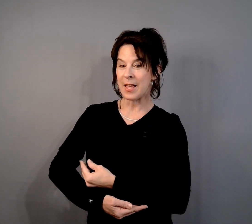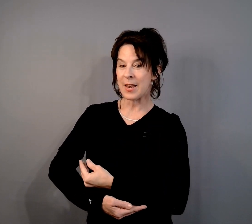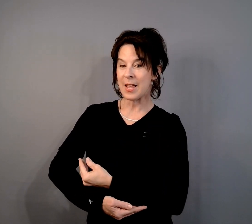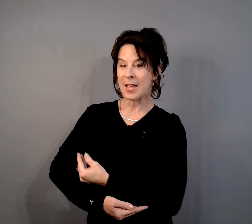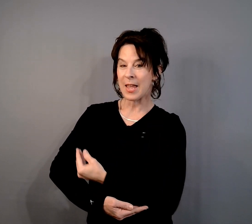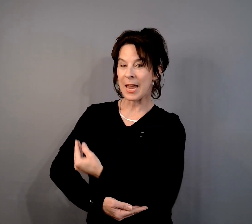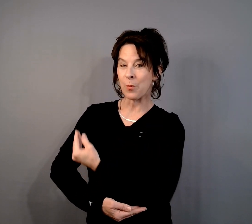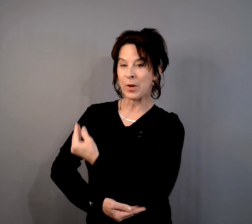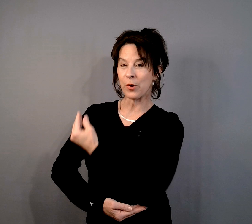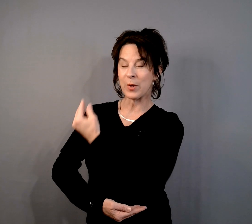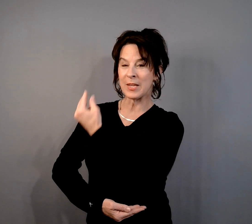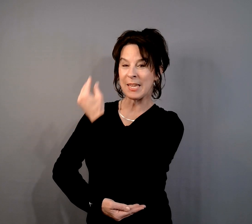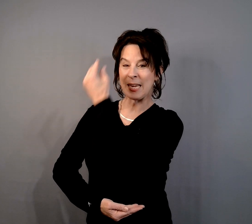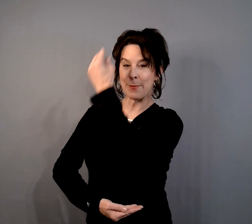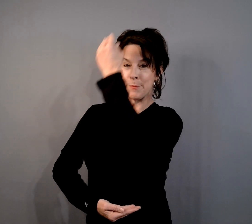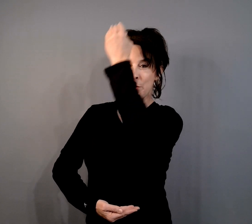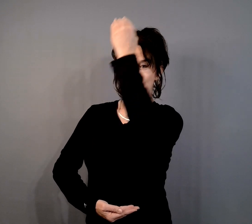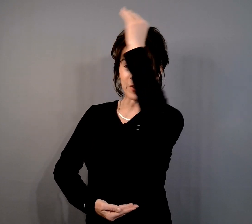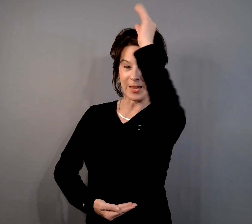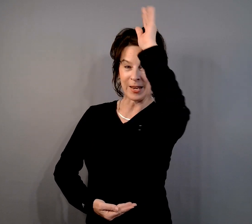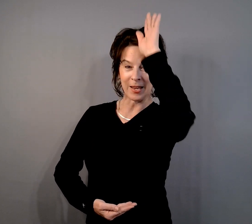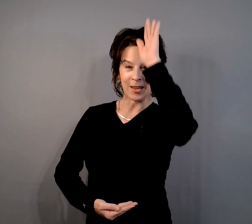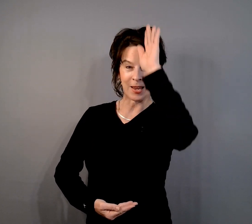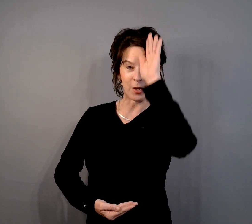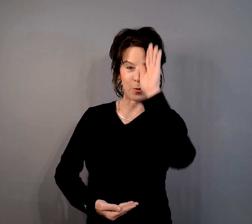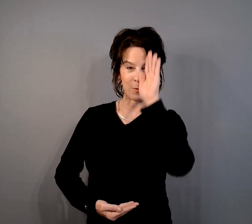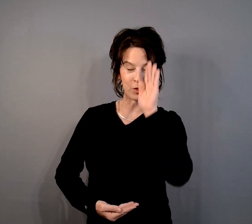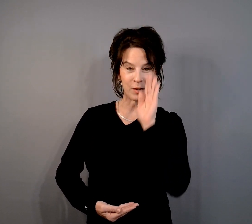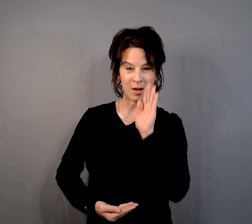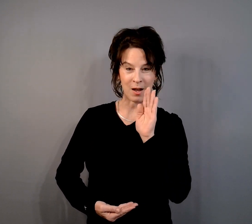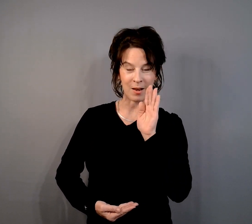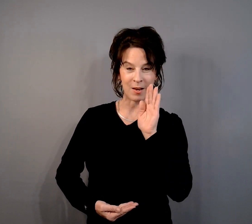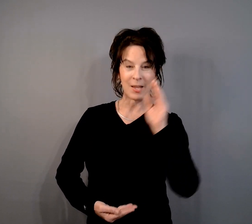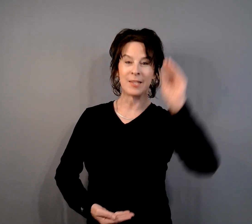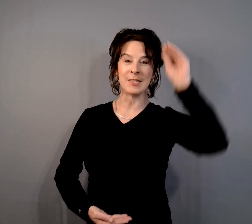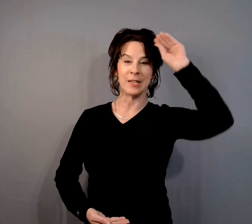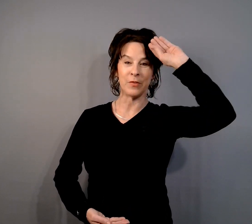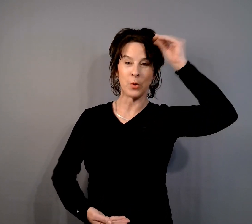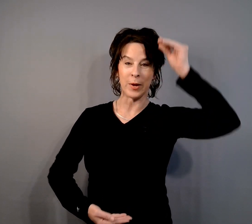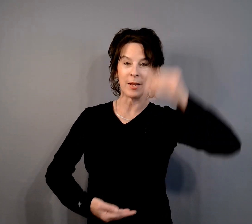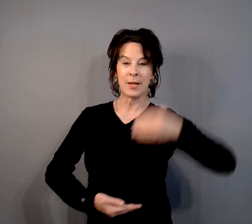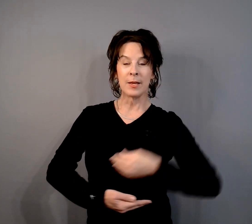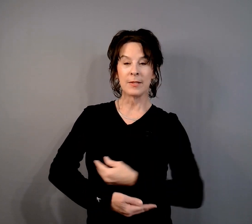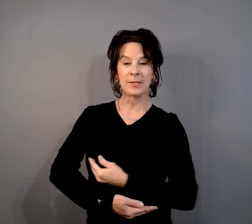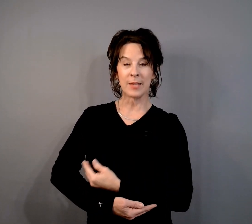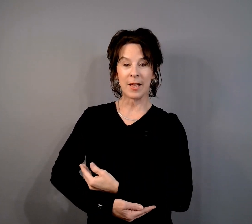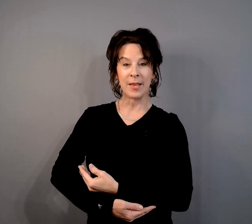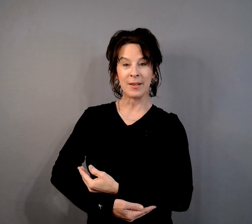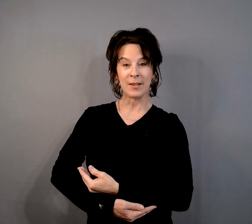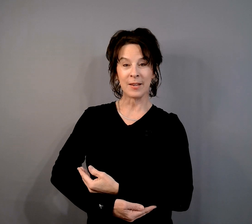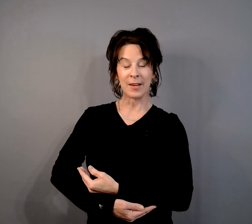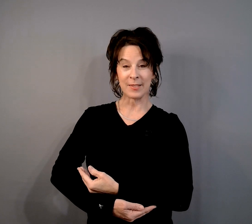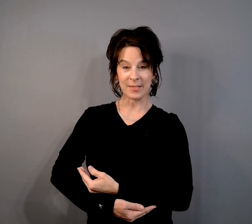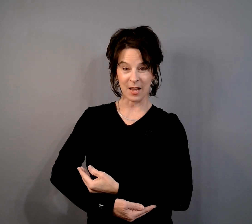Son, and we are going to keep moving and go up to God instead of going Son and